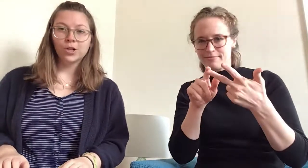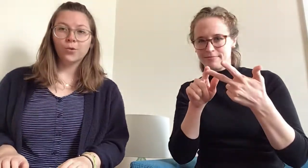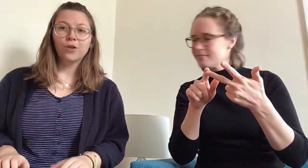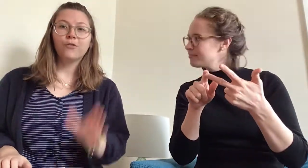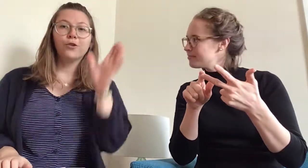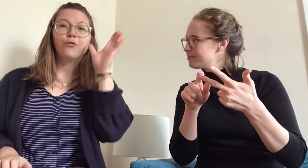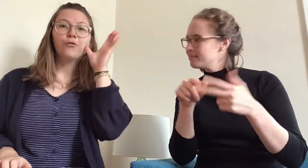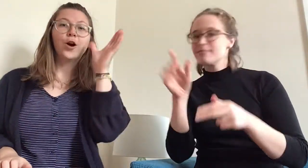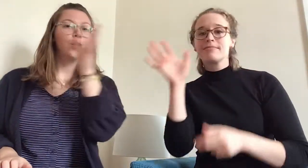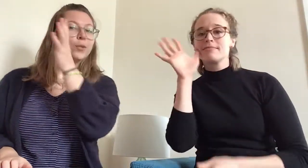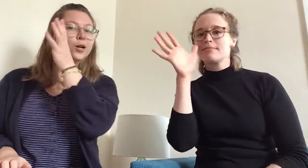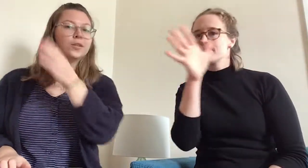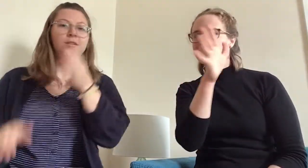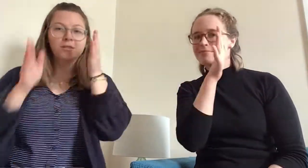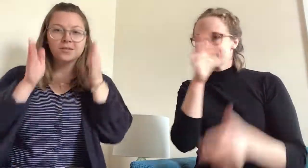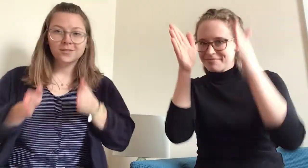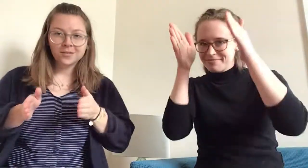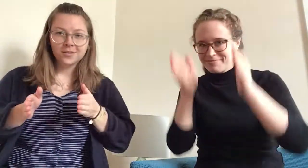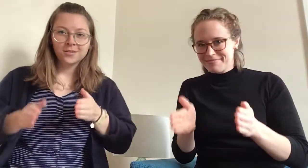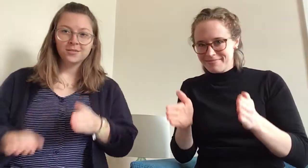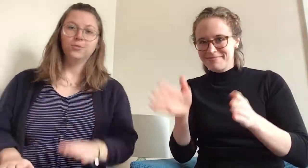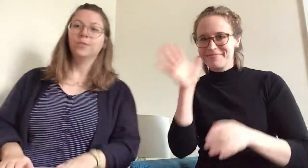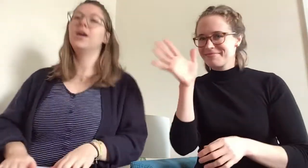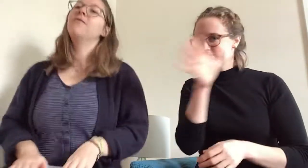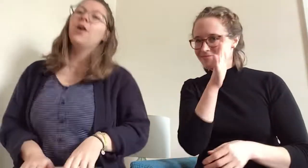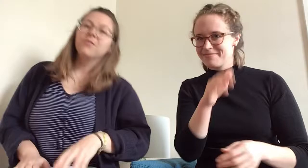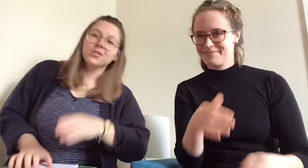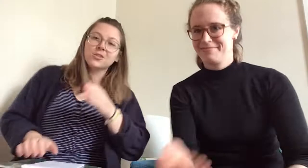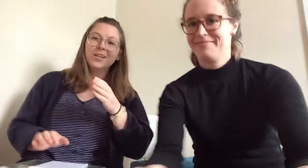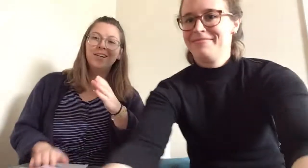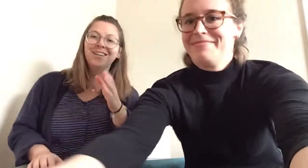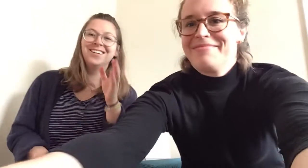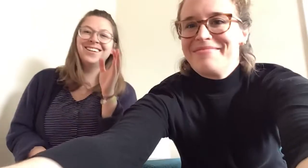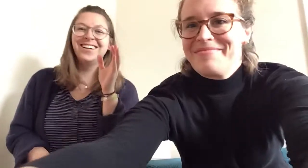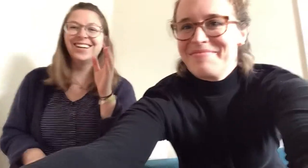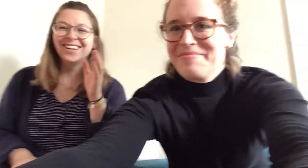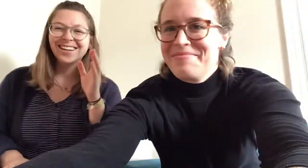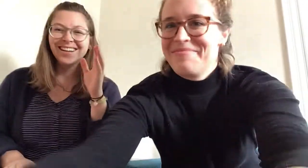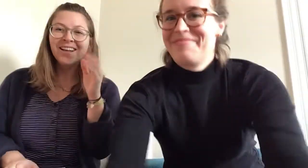And we learned the word for farmer. Ooh, I'm kind of off the screen.